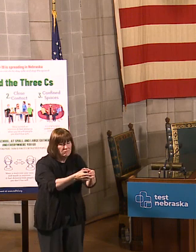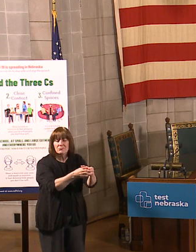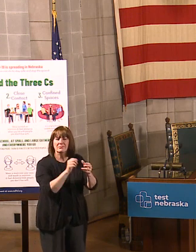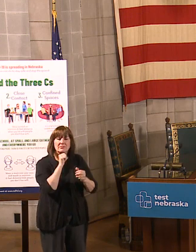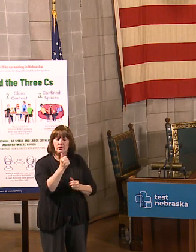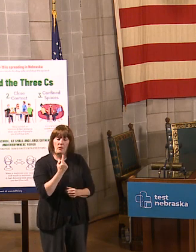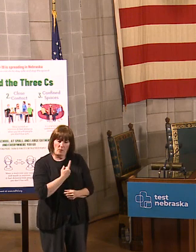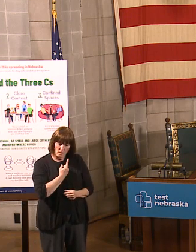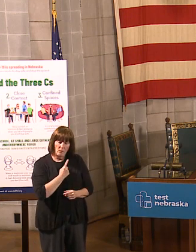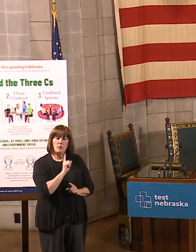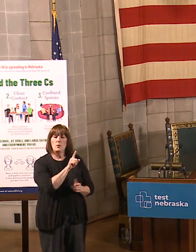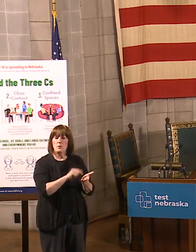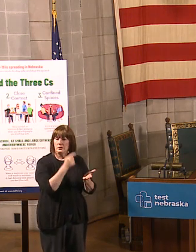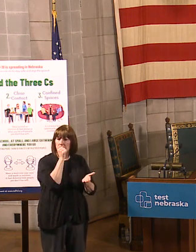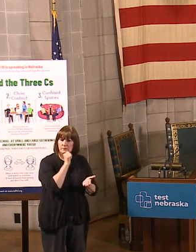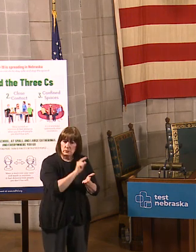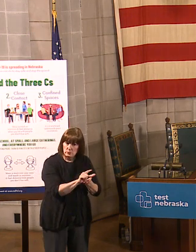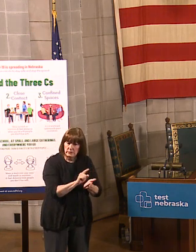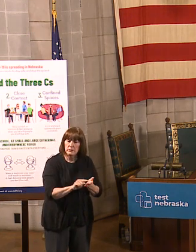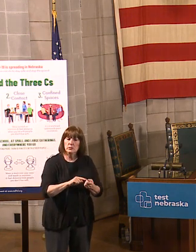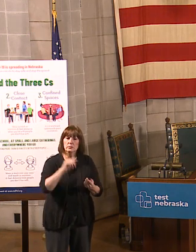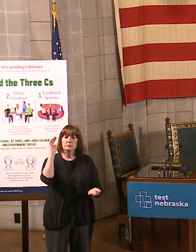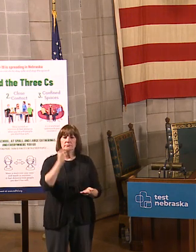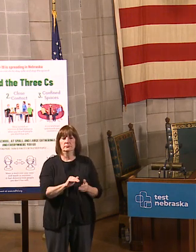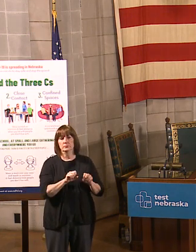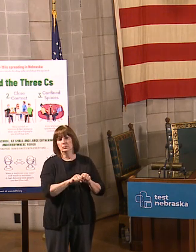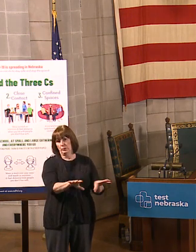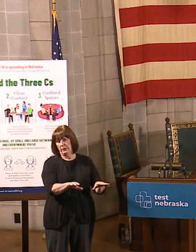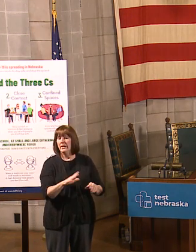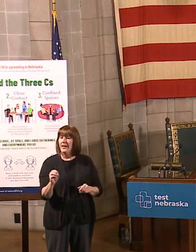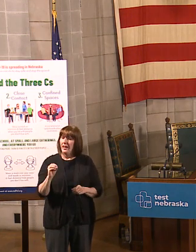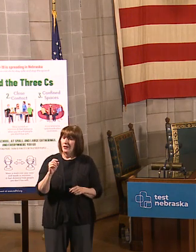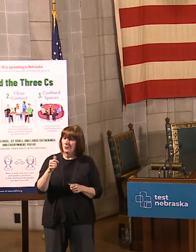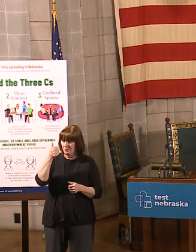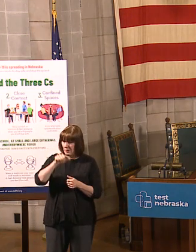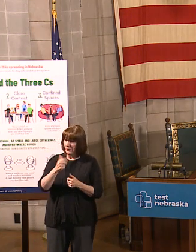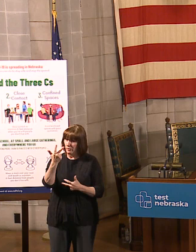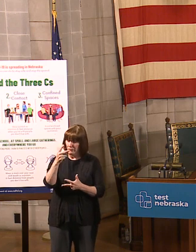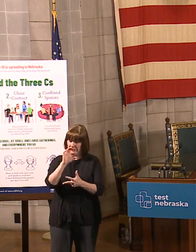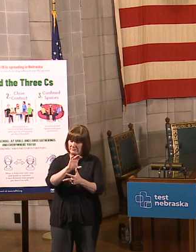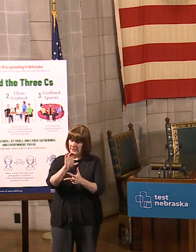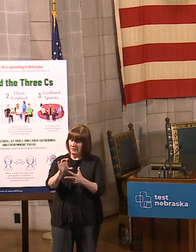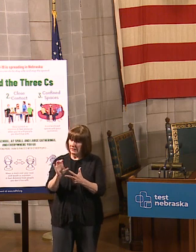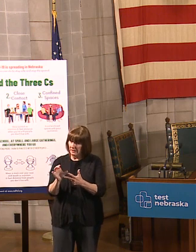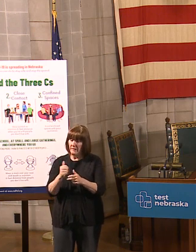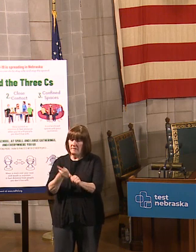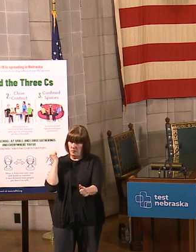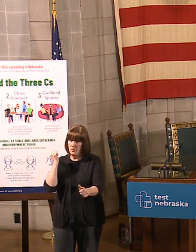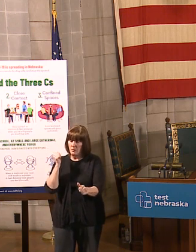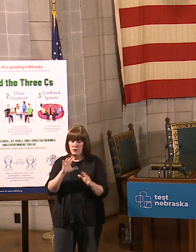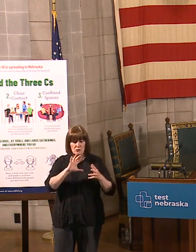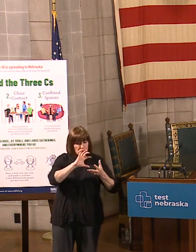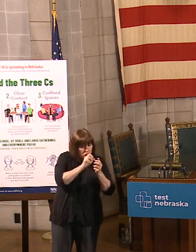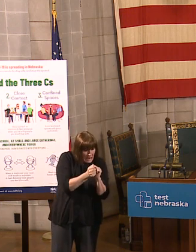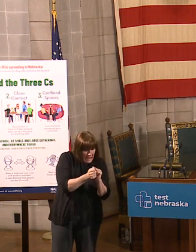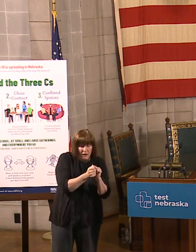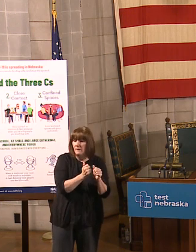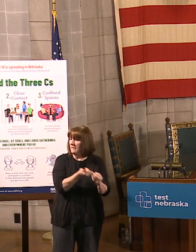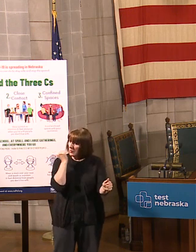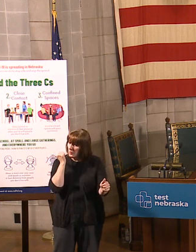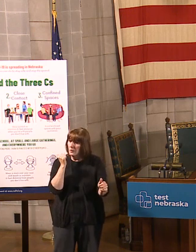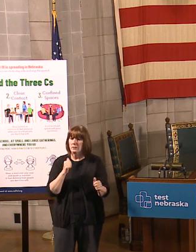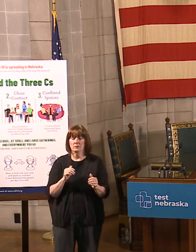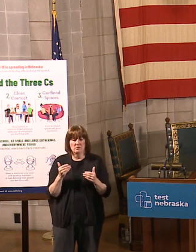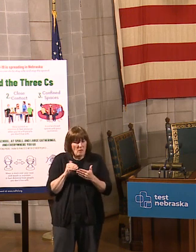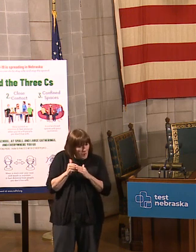of the virus. Additionally, we've talked about avoiding the 3 C's. Those are crowded places, close contact, and confined spaces.